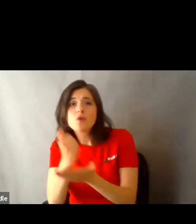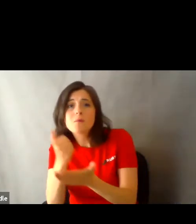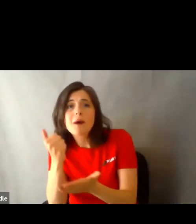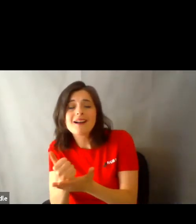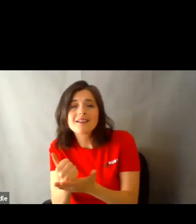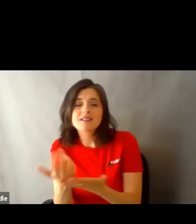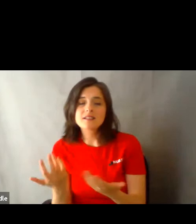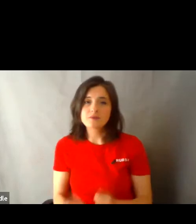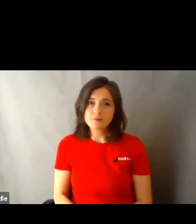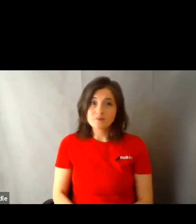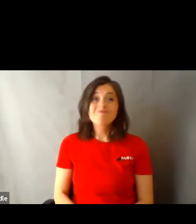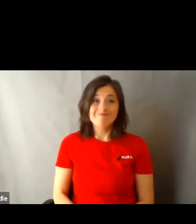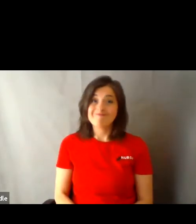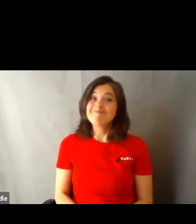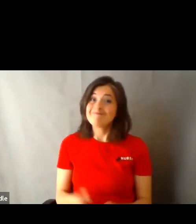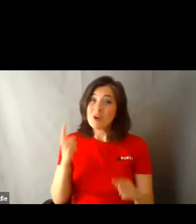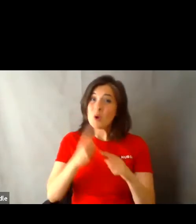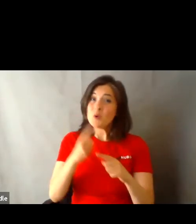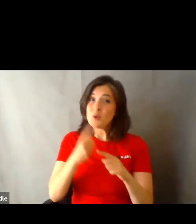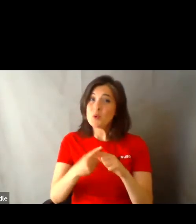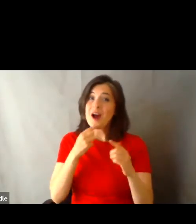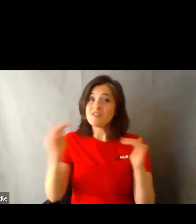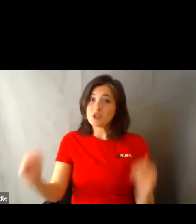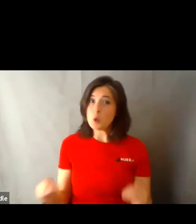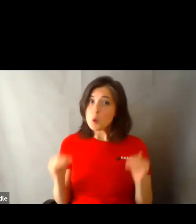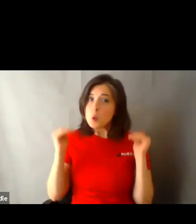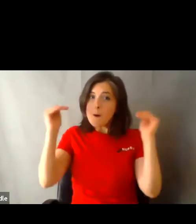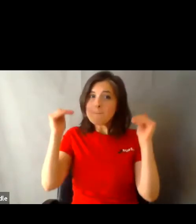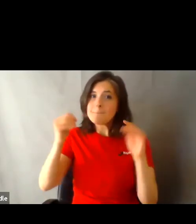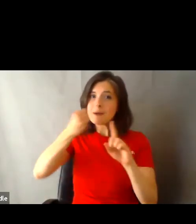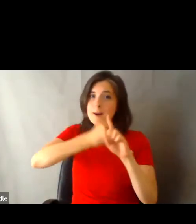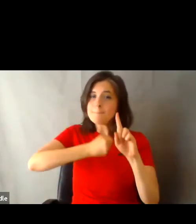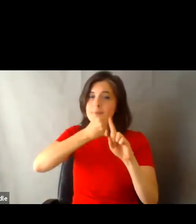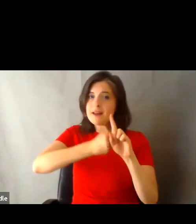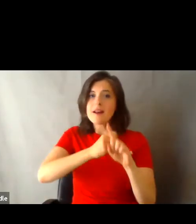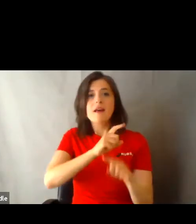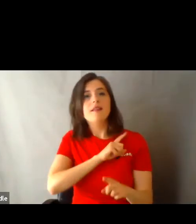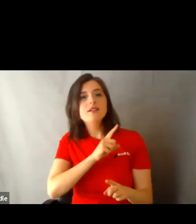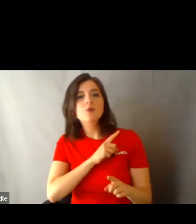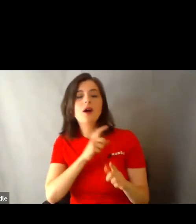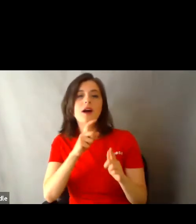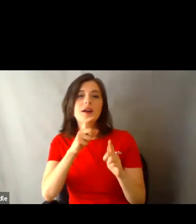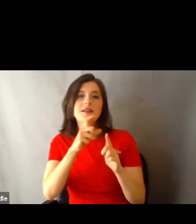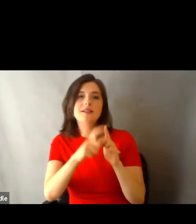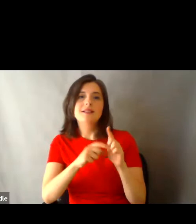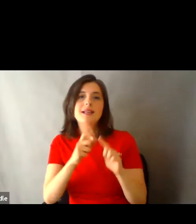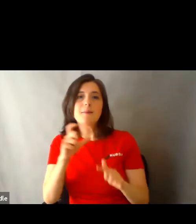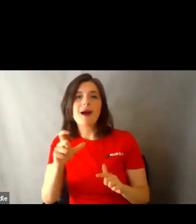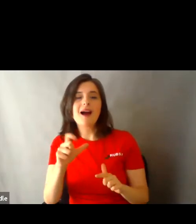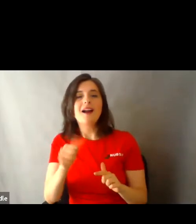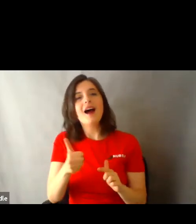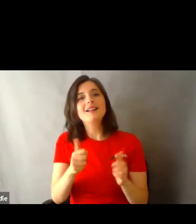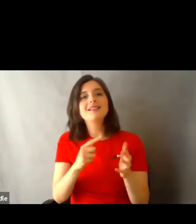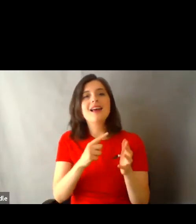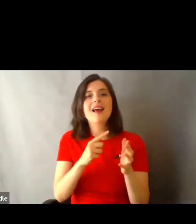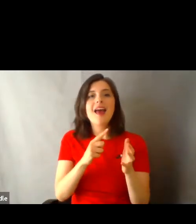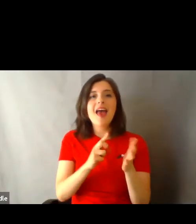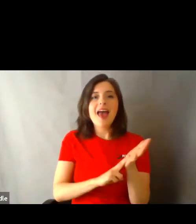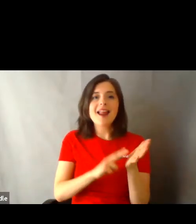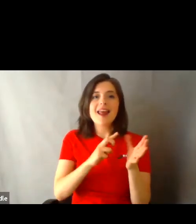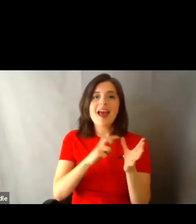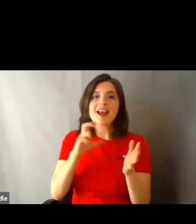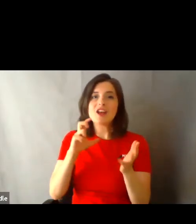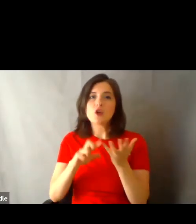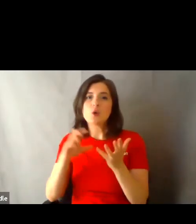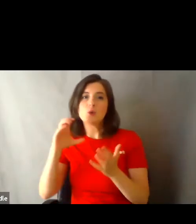up the campaign. And that's why DPAC and NAUC and others have